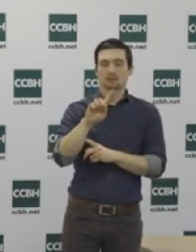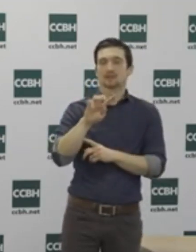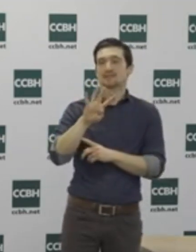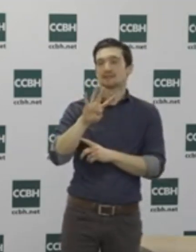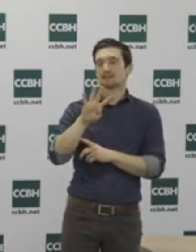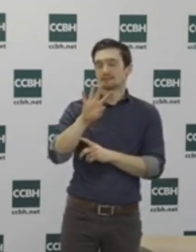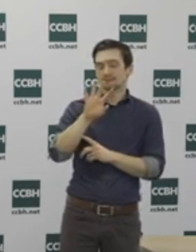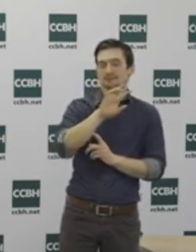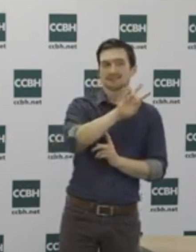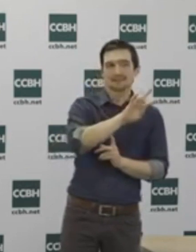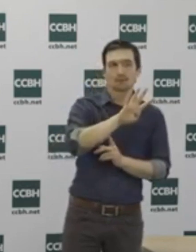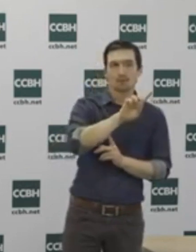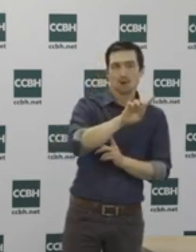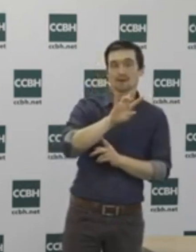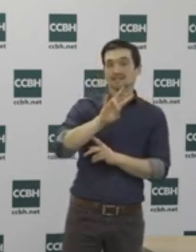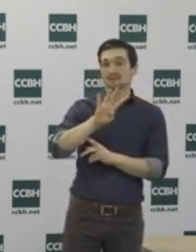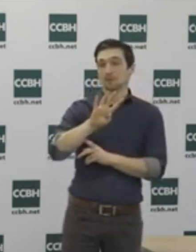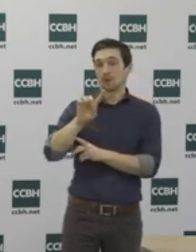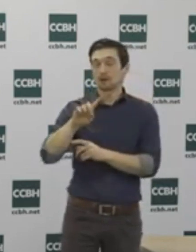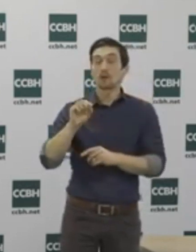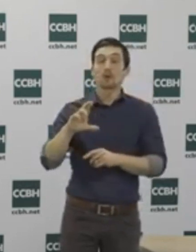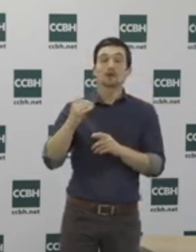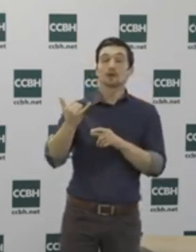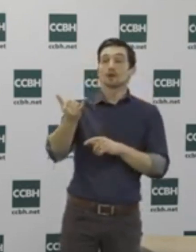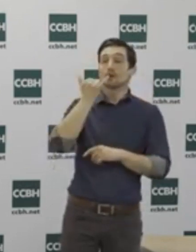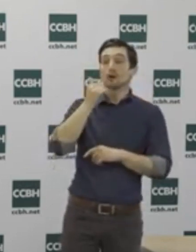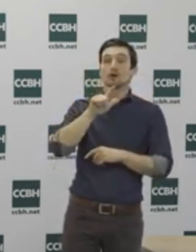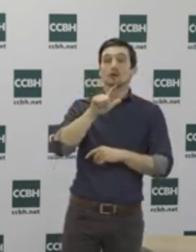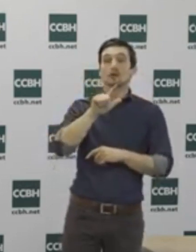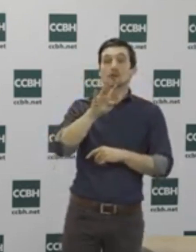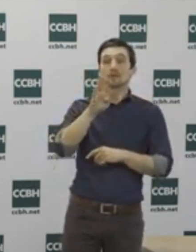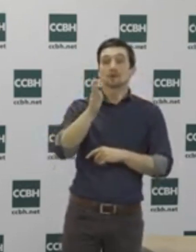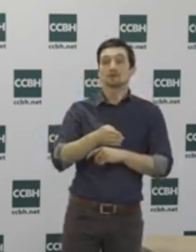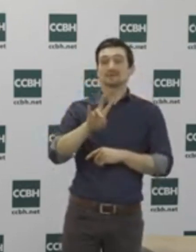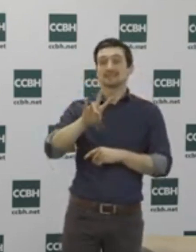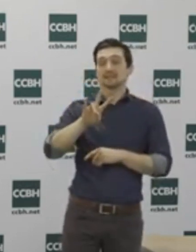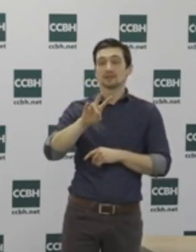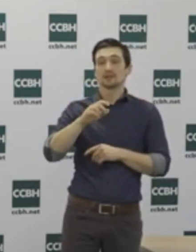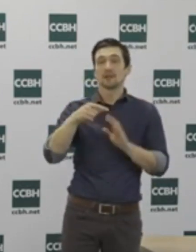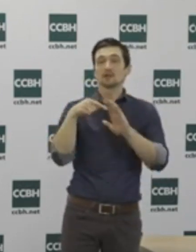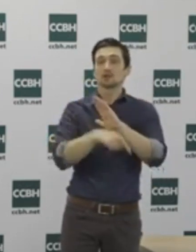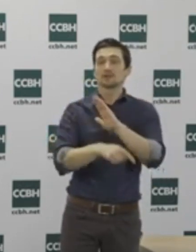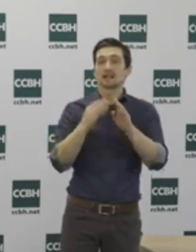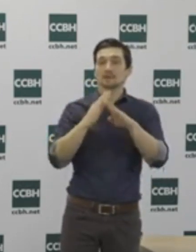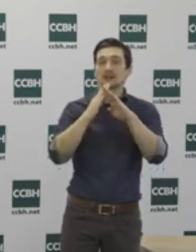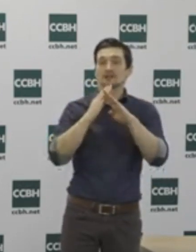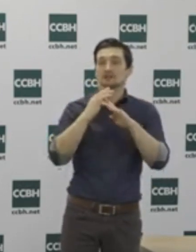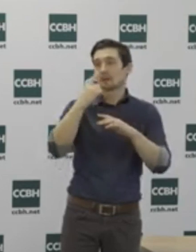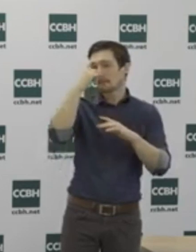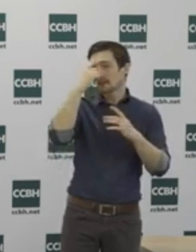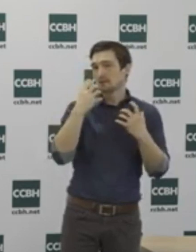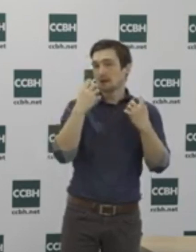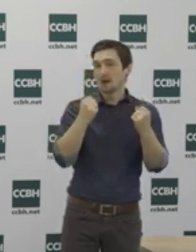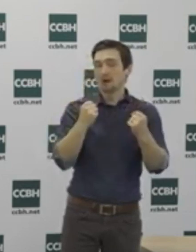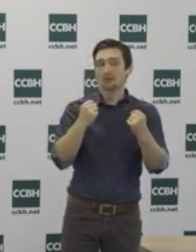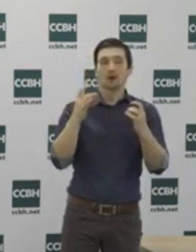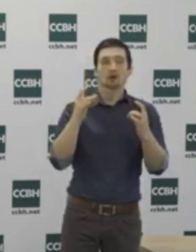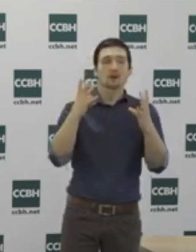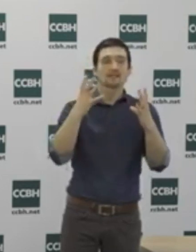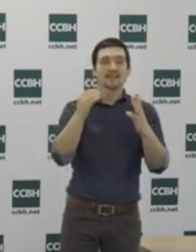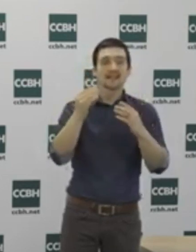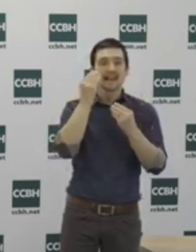741-741. Or you can call the 24-hour suicide prevention, mental health, crisis,